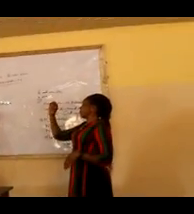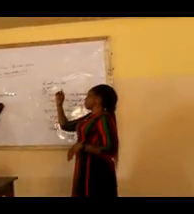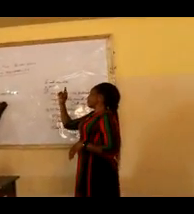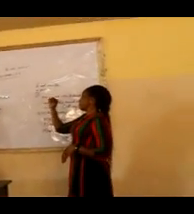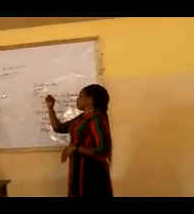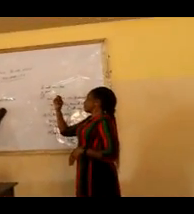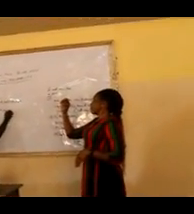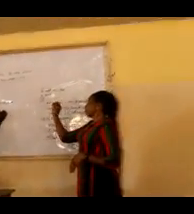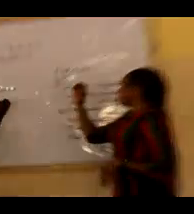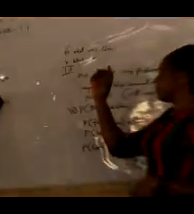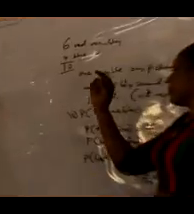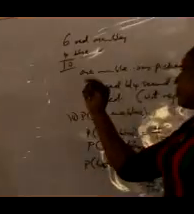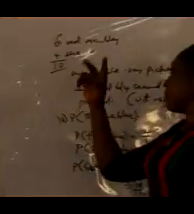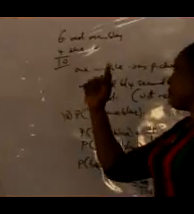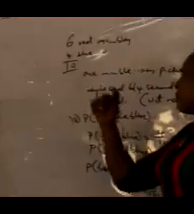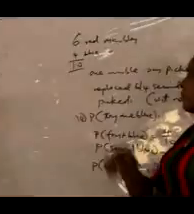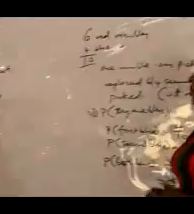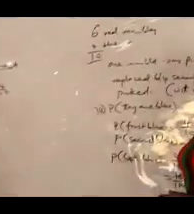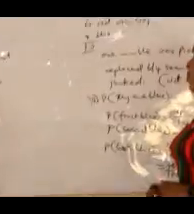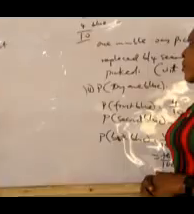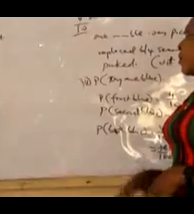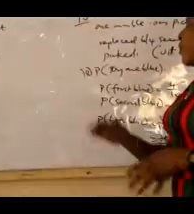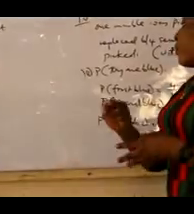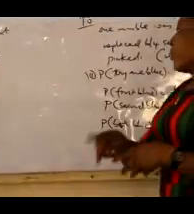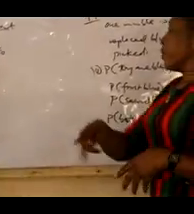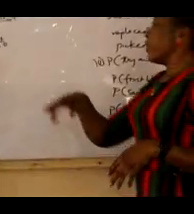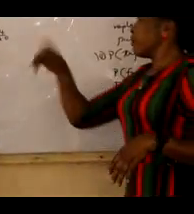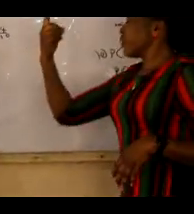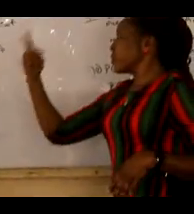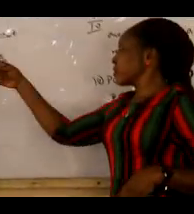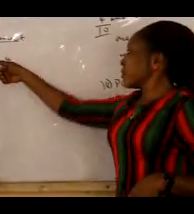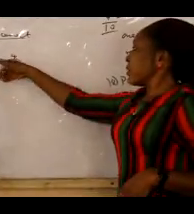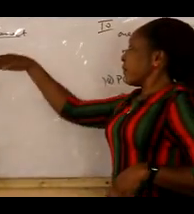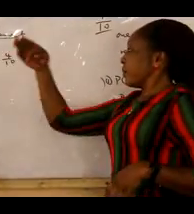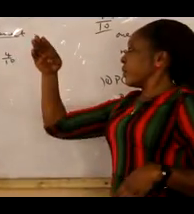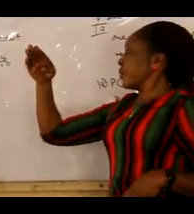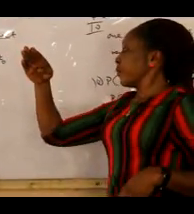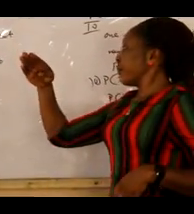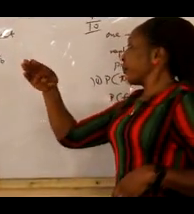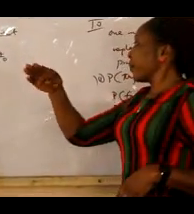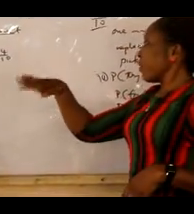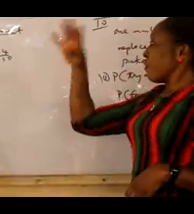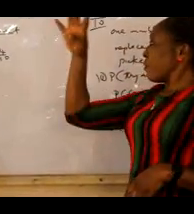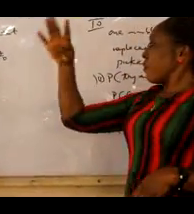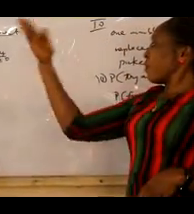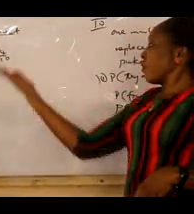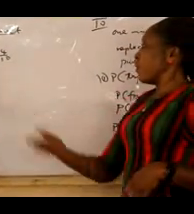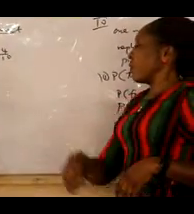blue equals 4 over 10, but P second